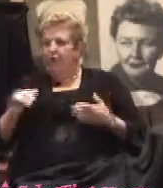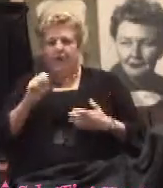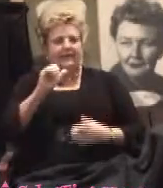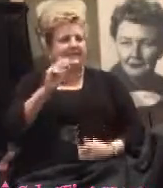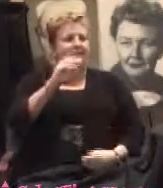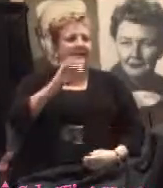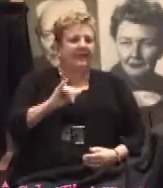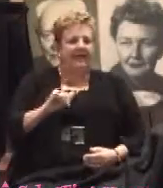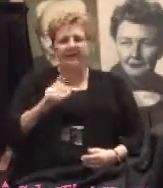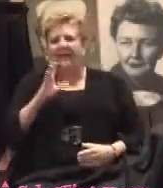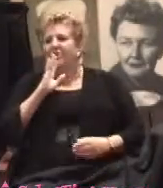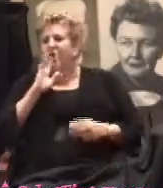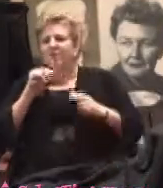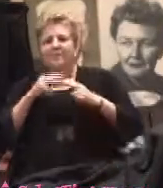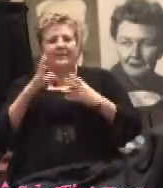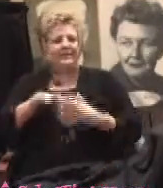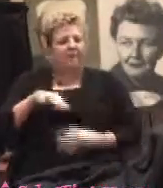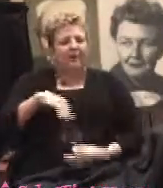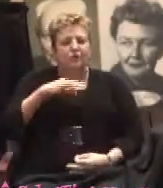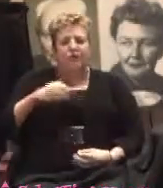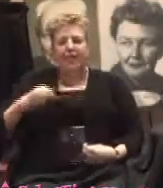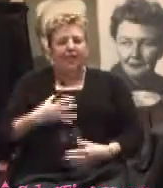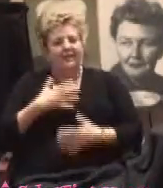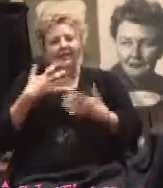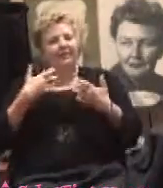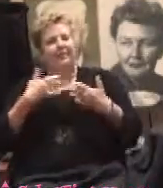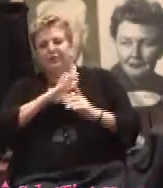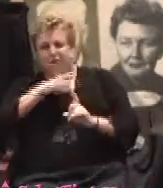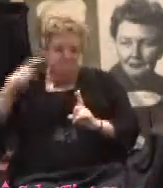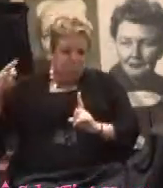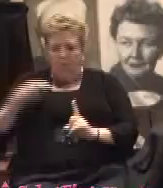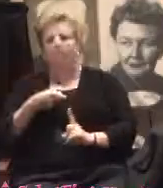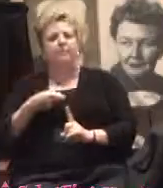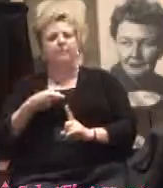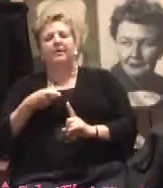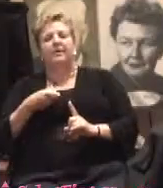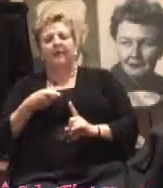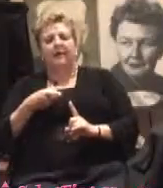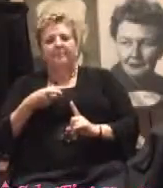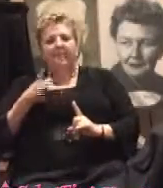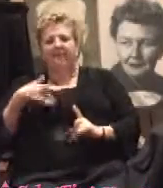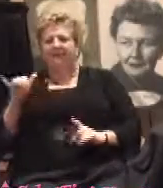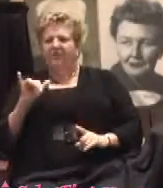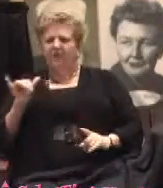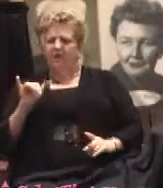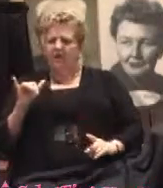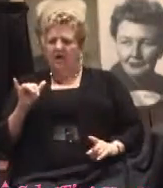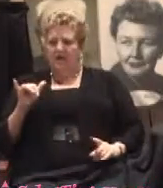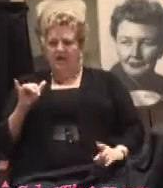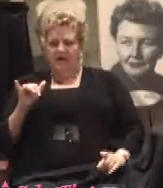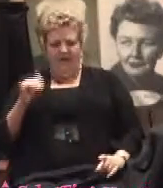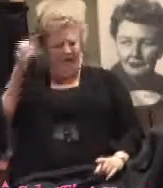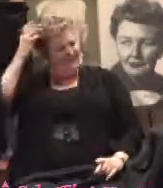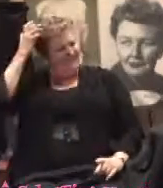they talk about the spirituality of AA. They just go right to it. And I feel like I got to hold the guardrail of my story to try to explain